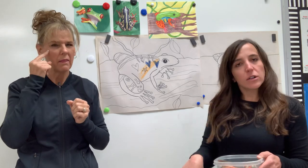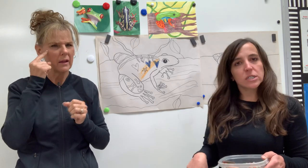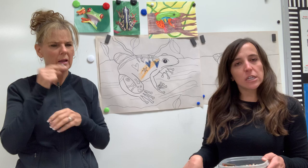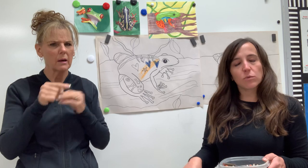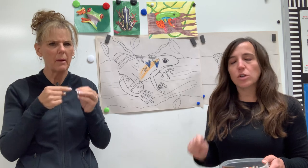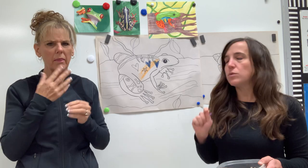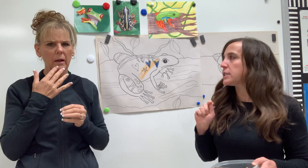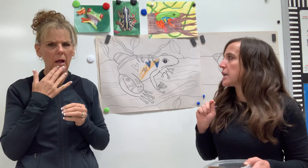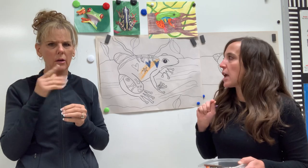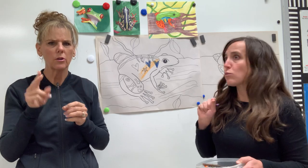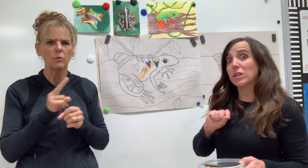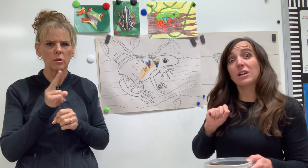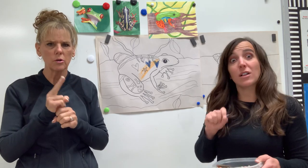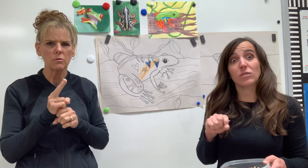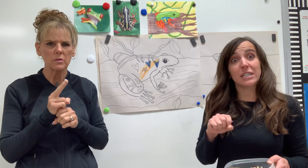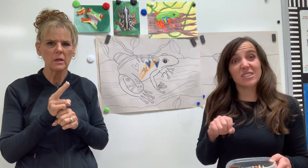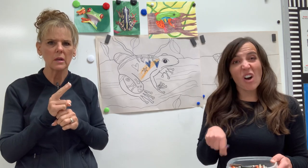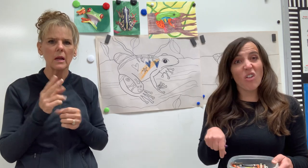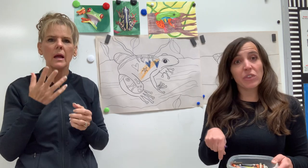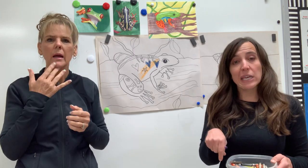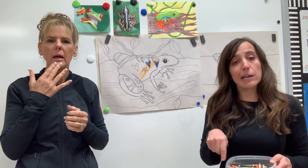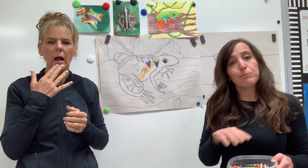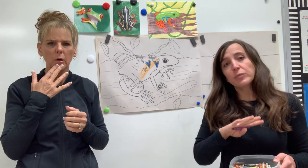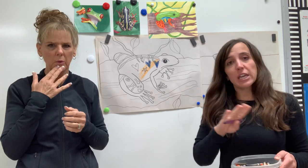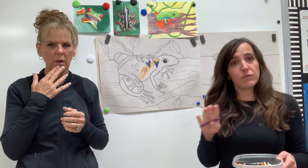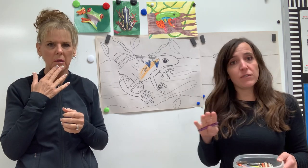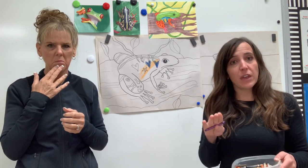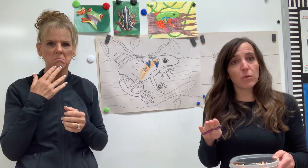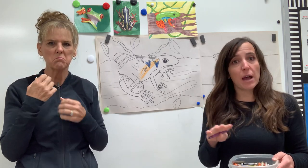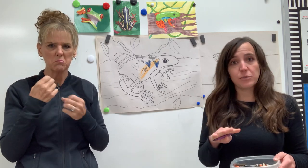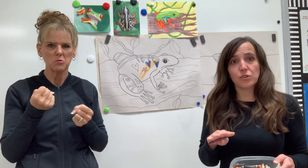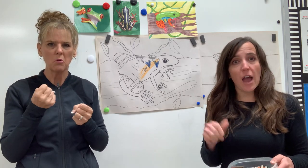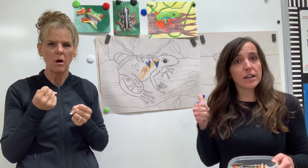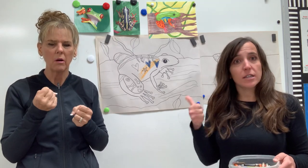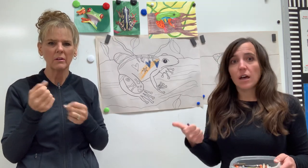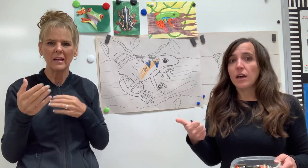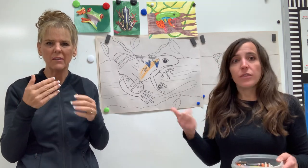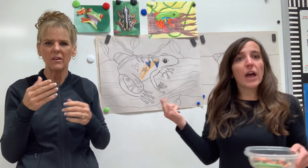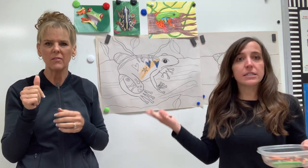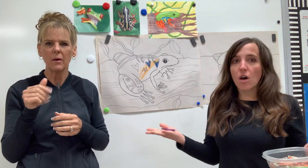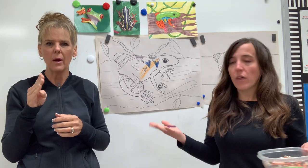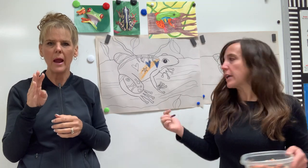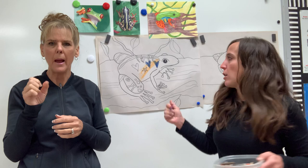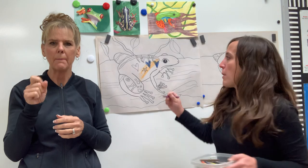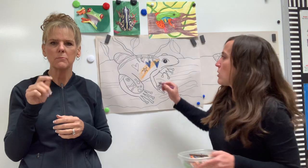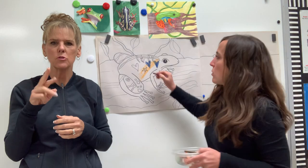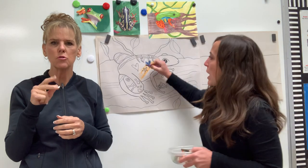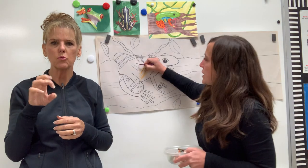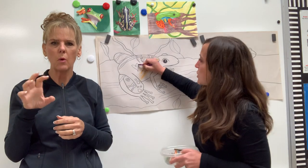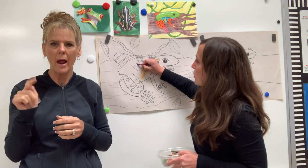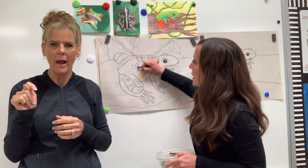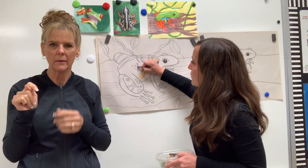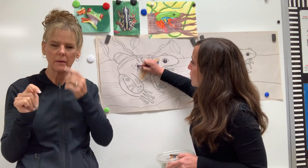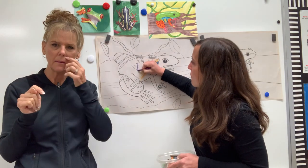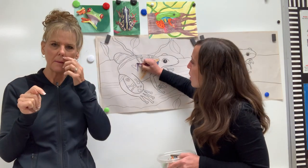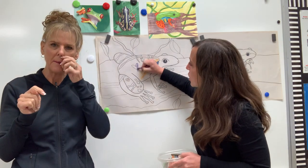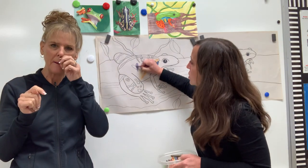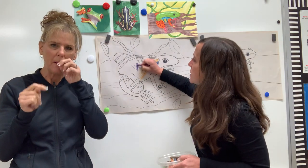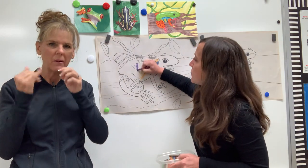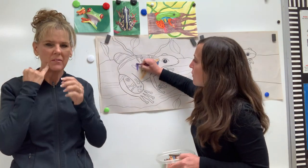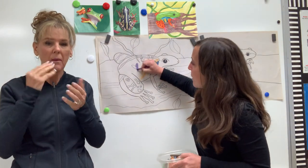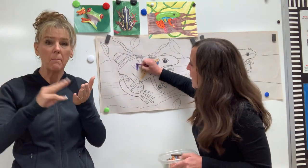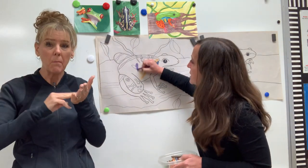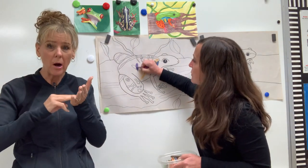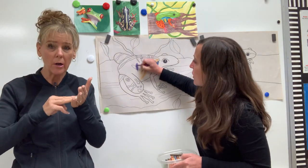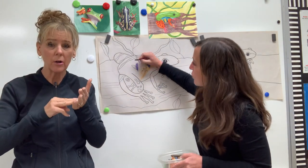about the colors that you were using and really coloring solidly, even if they were abstract. That's all I care about, okay? So if you have